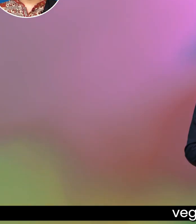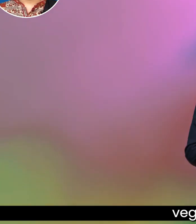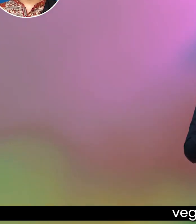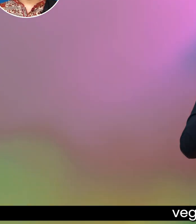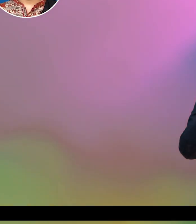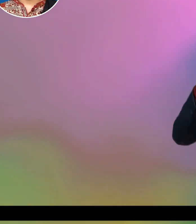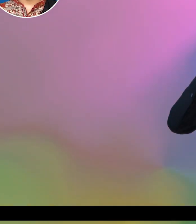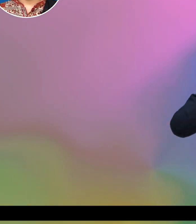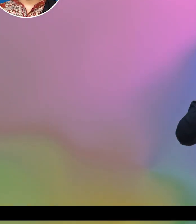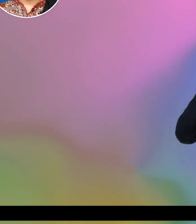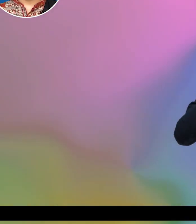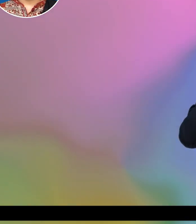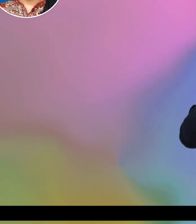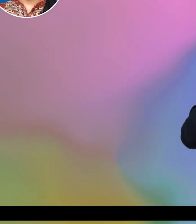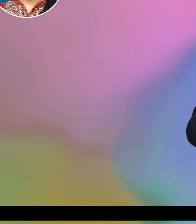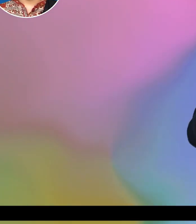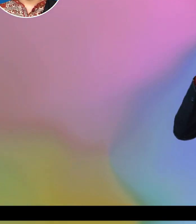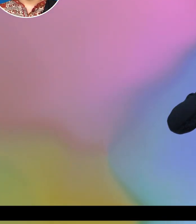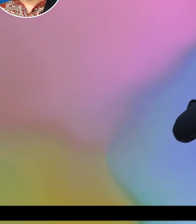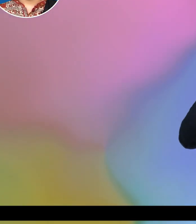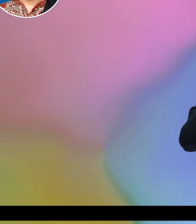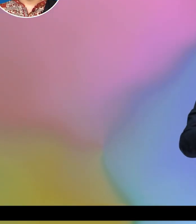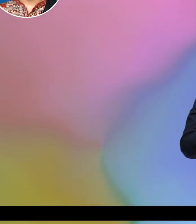Vegetative propagation is used in